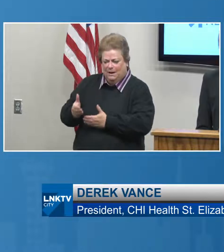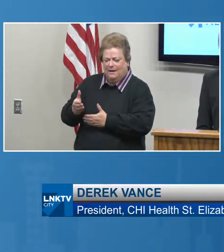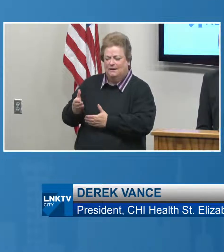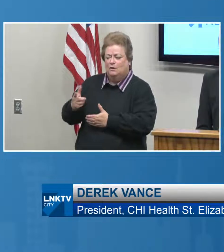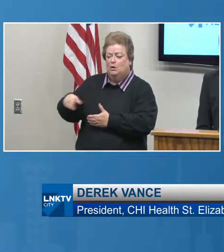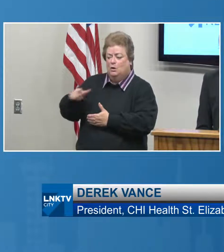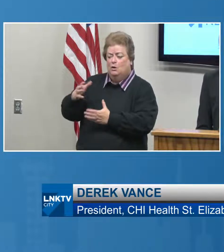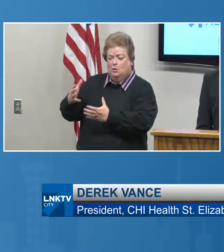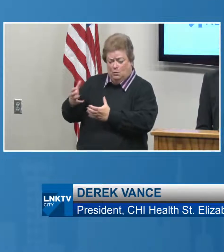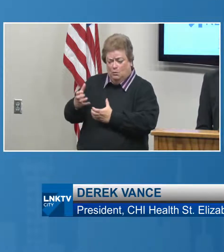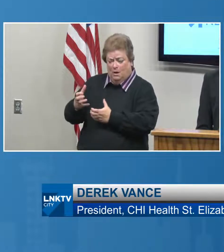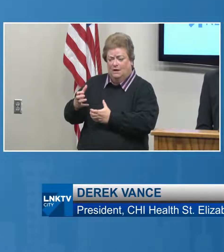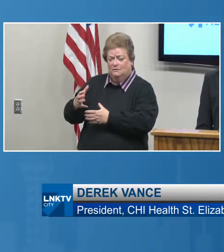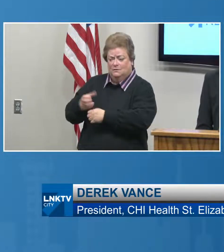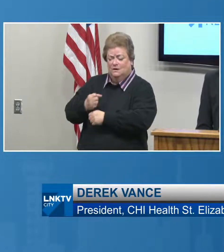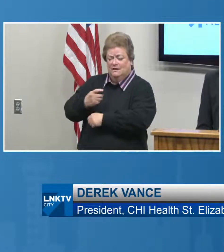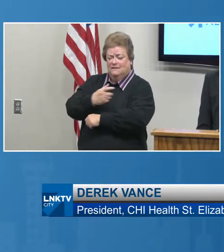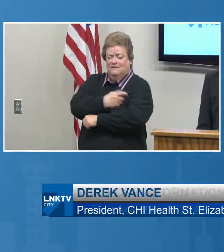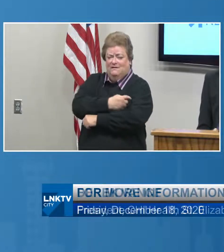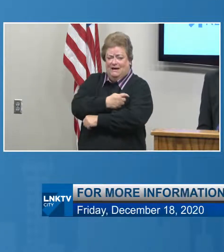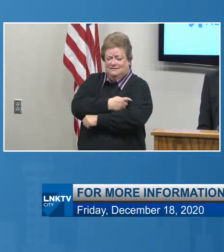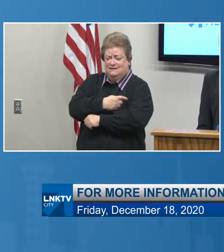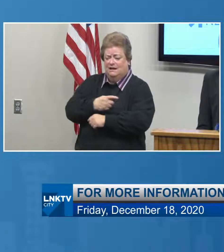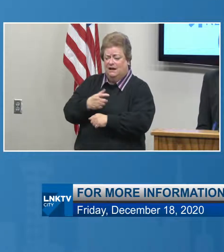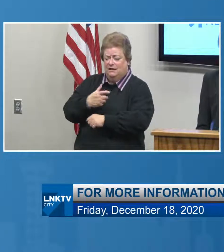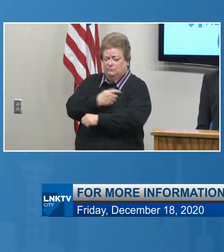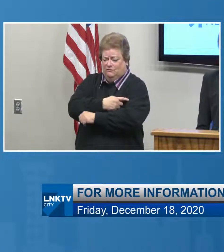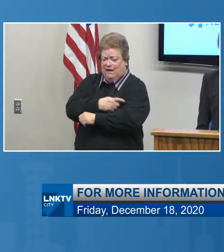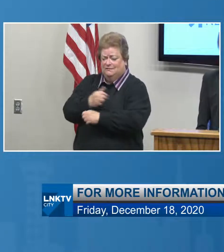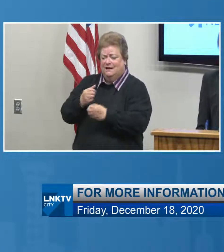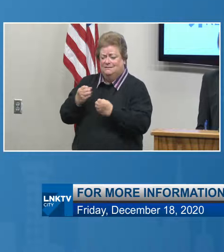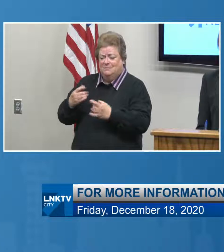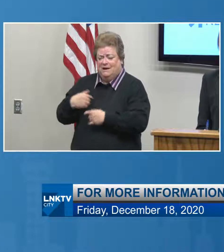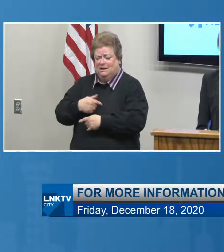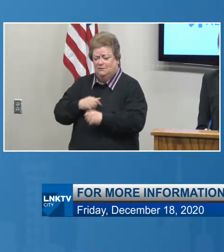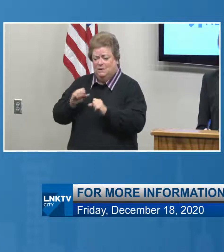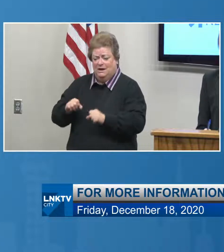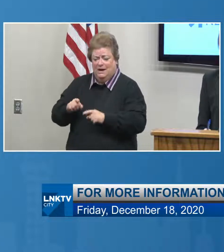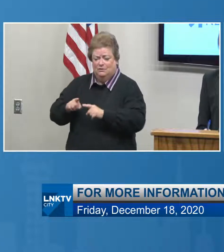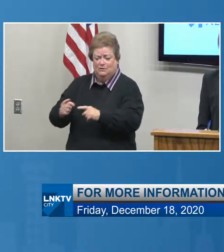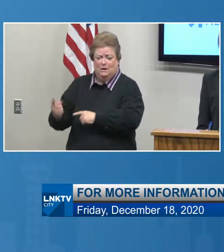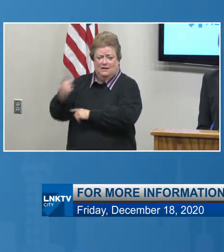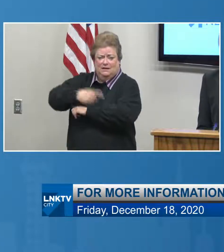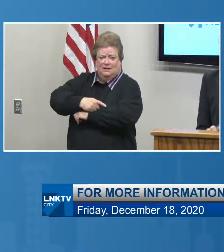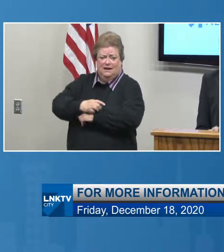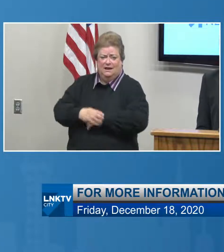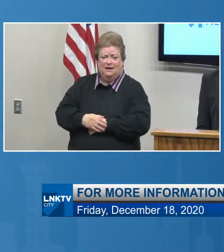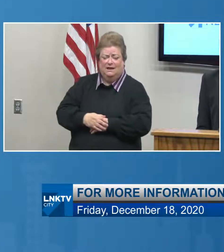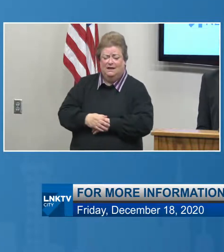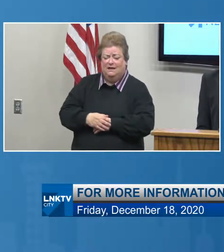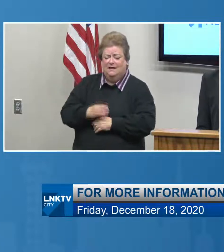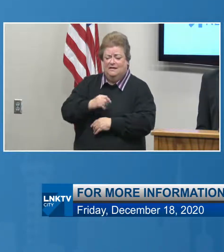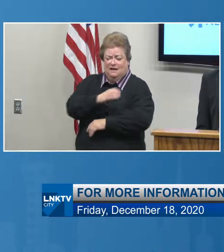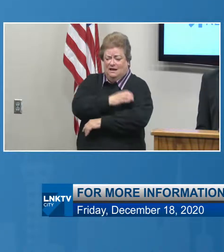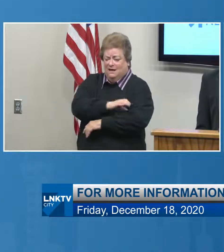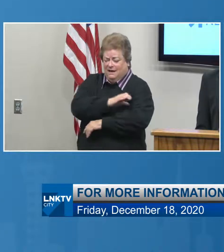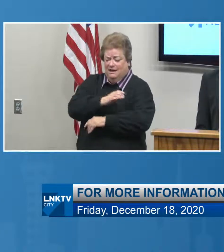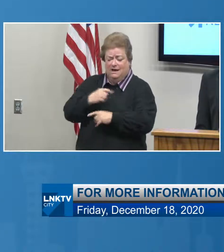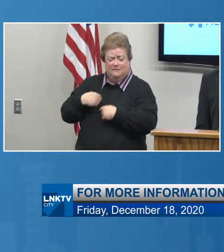interested through in a day's time and get those vaccines completed. The vaccine clinic this week has been very